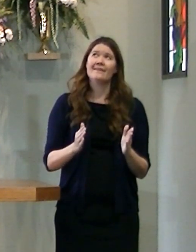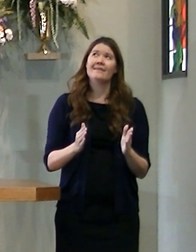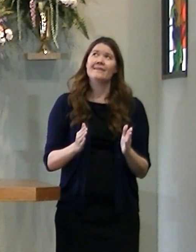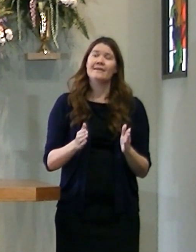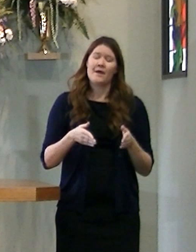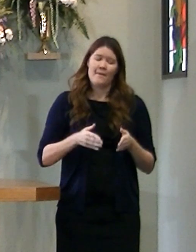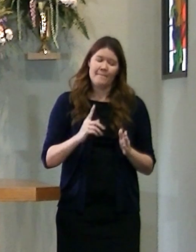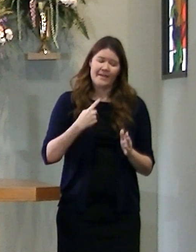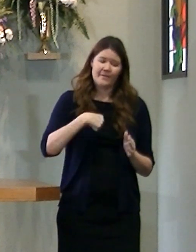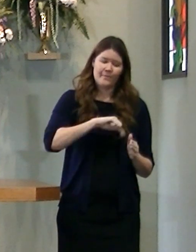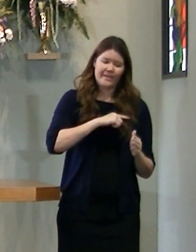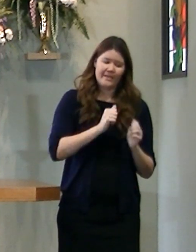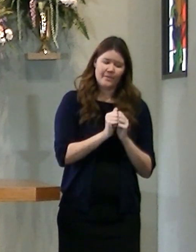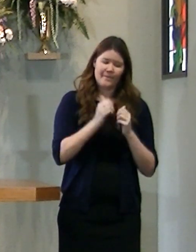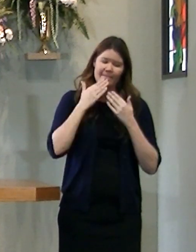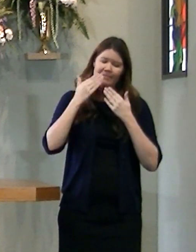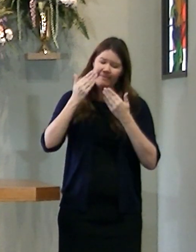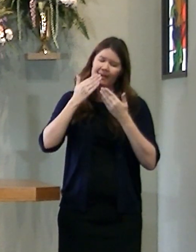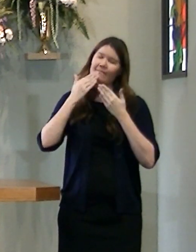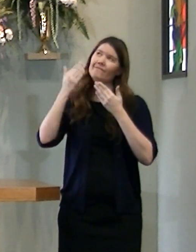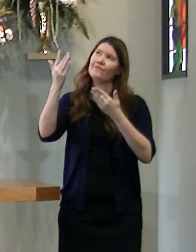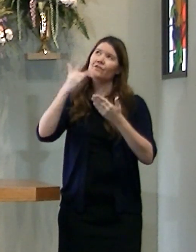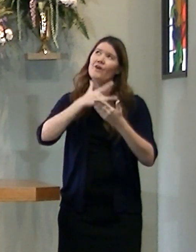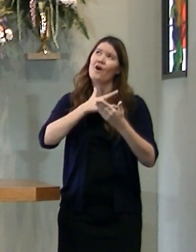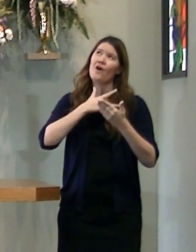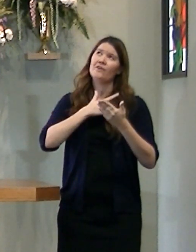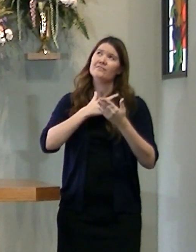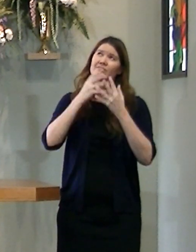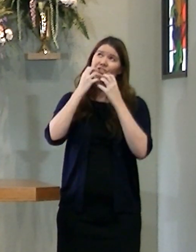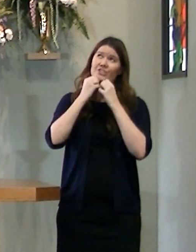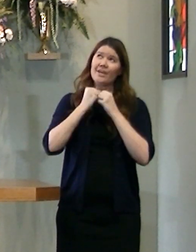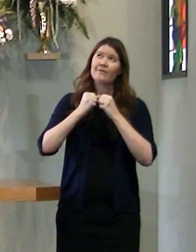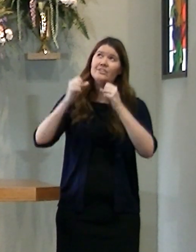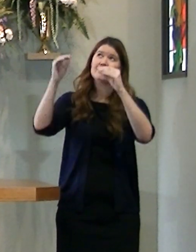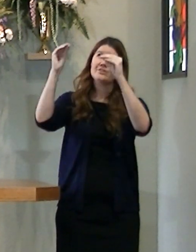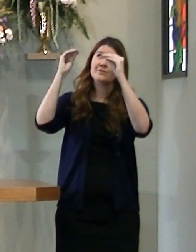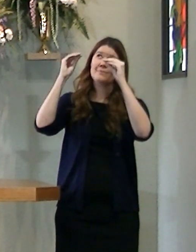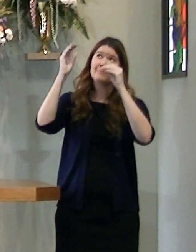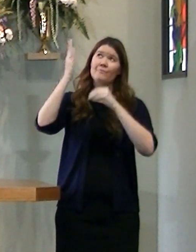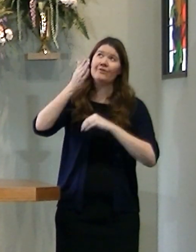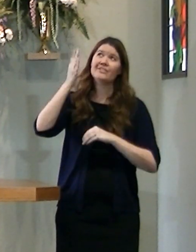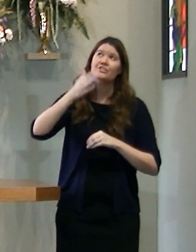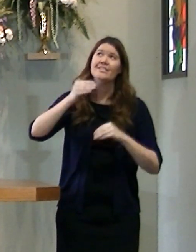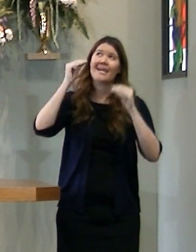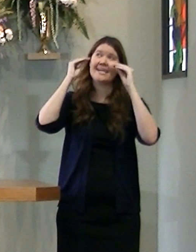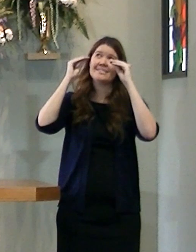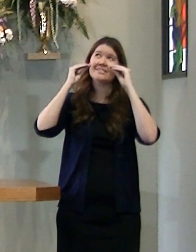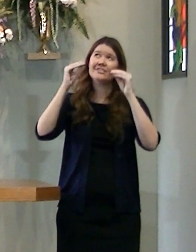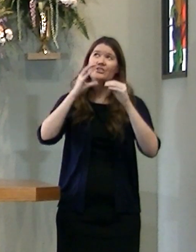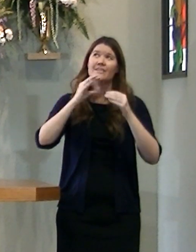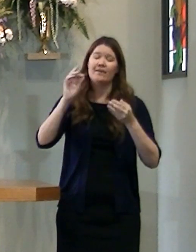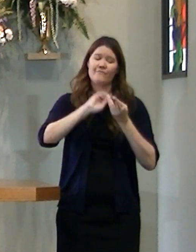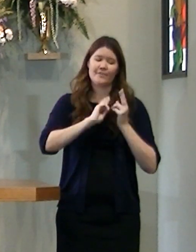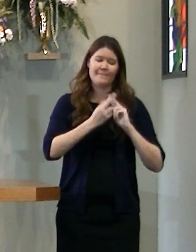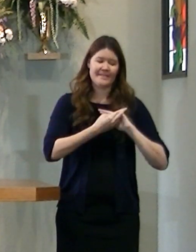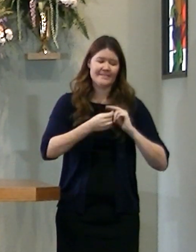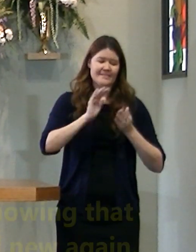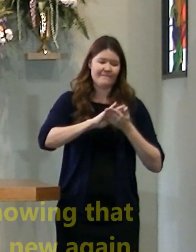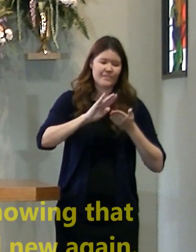May we with grateful hearts cherish the preaching and teaching of repentance and forgiveness of